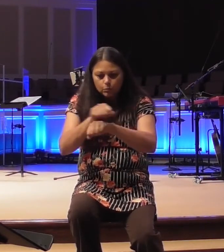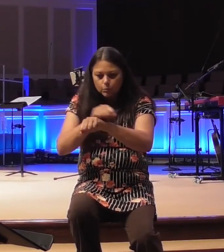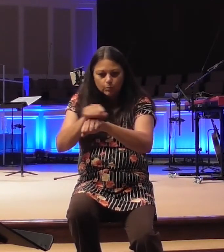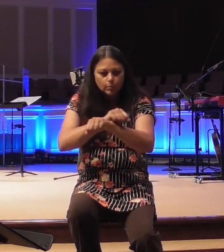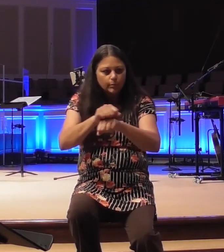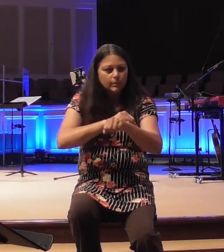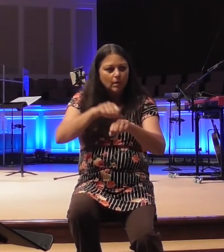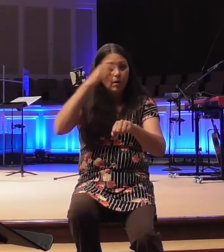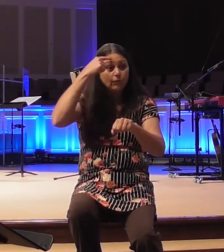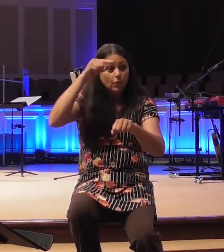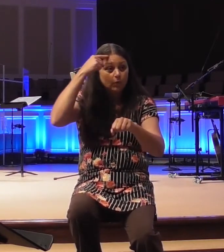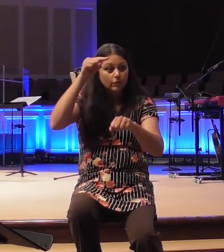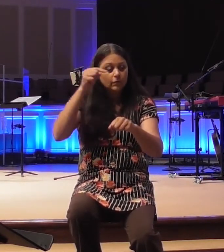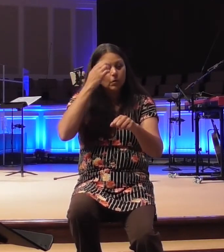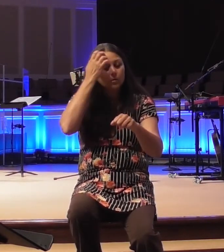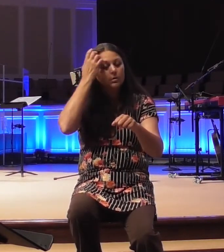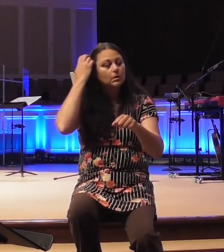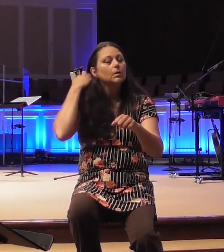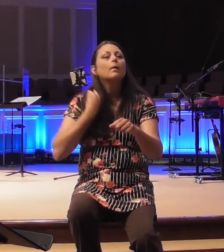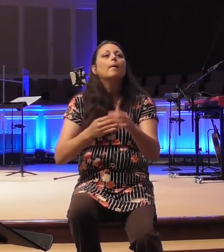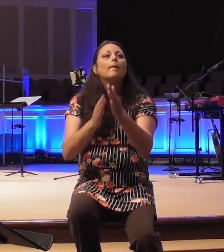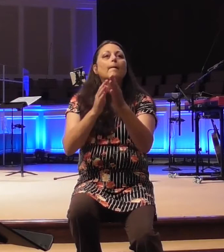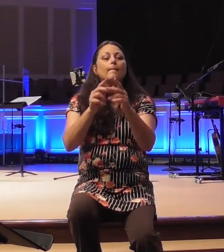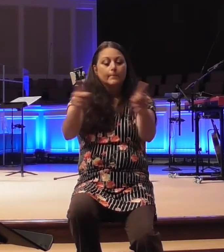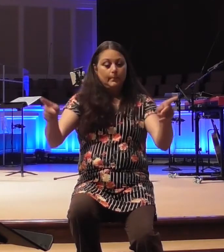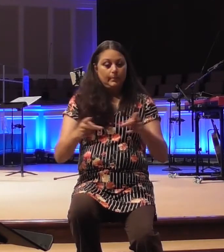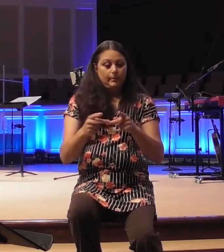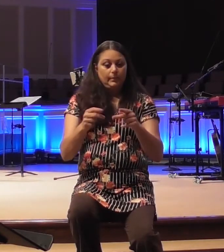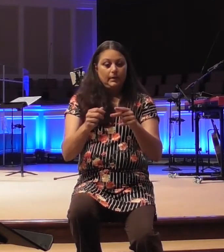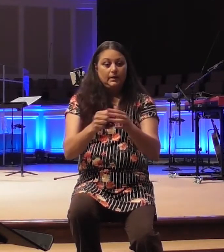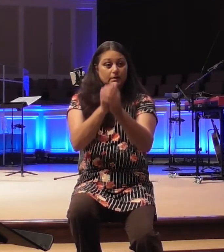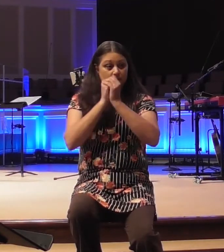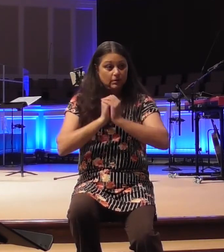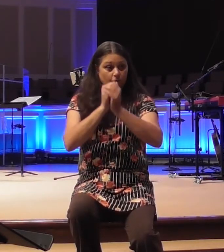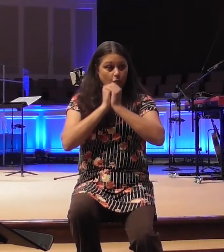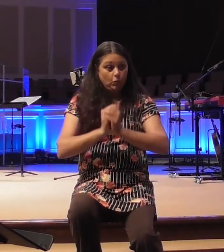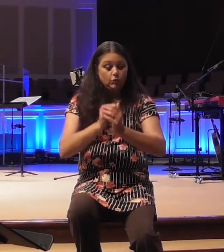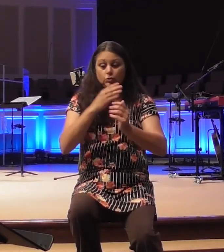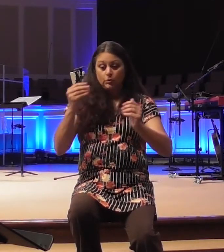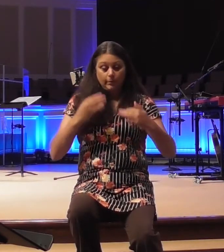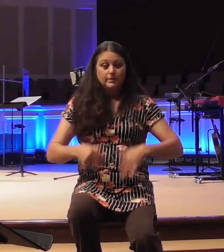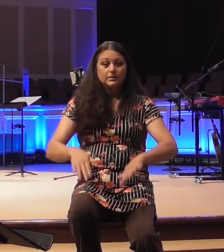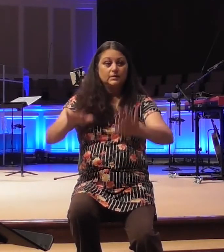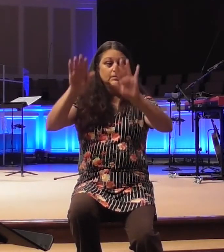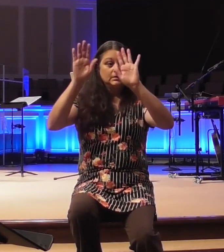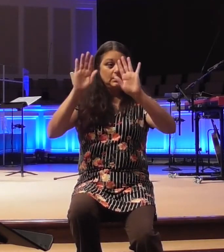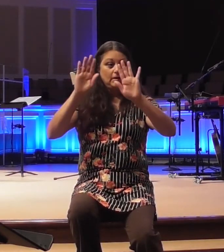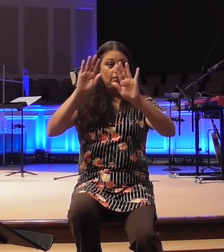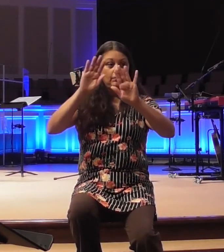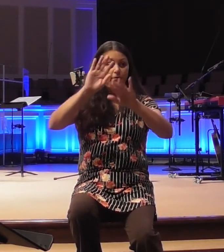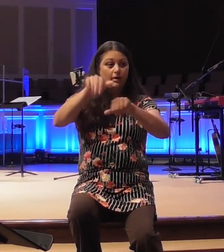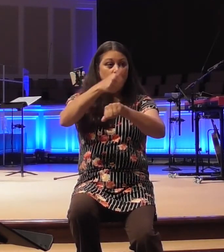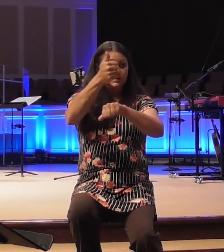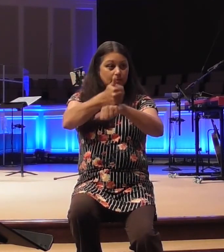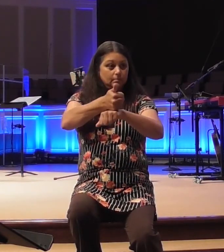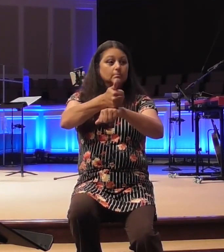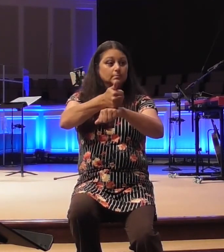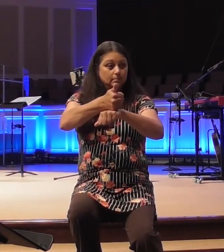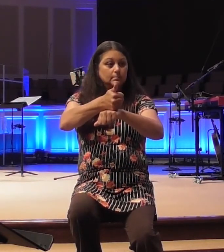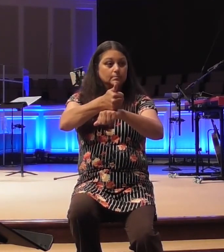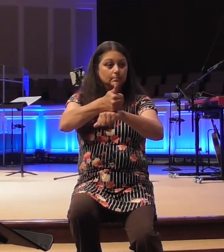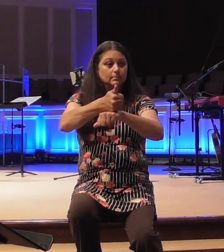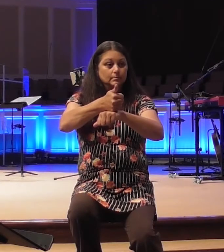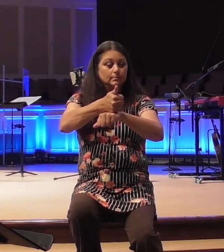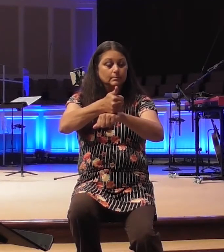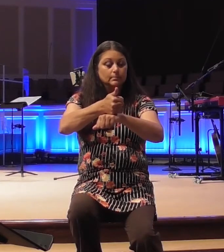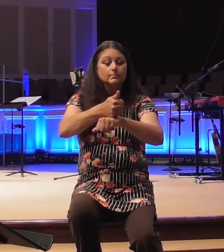established. Place of sacrifice might be established. And that they would return to being the